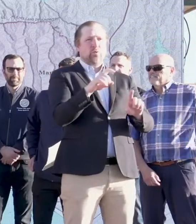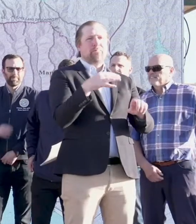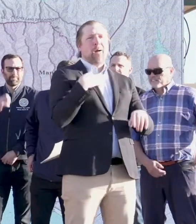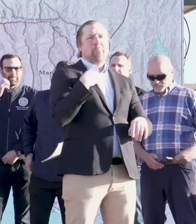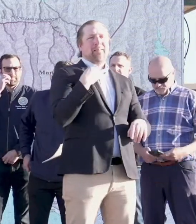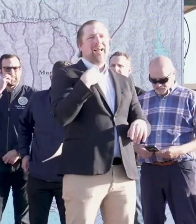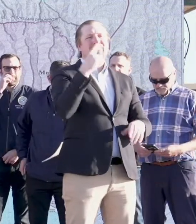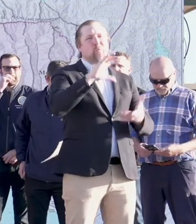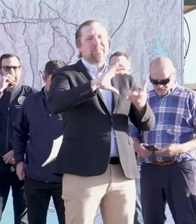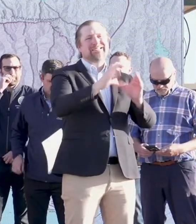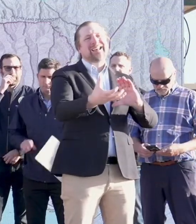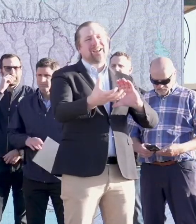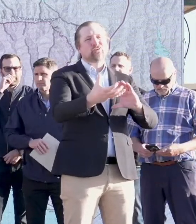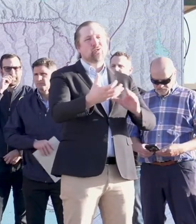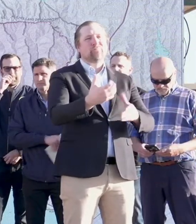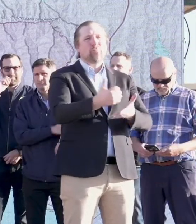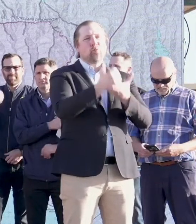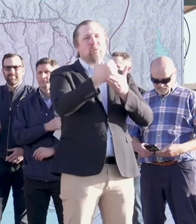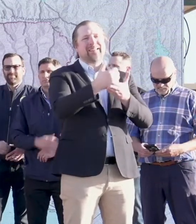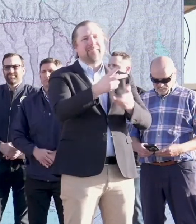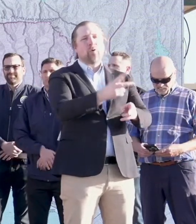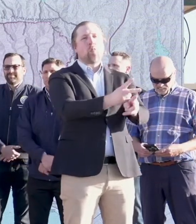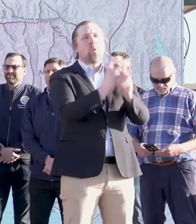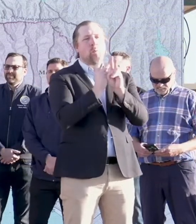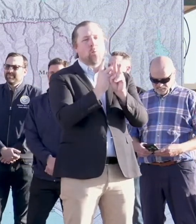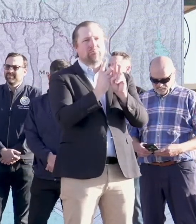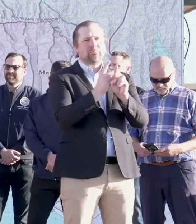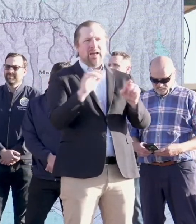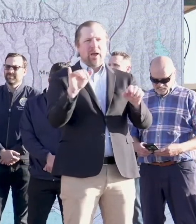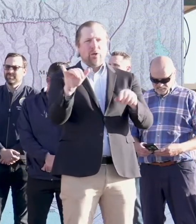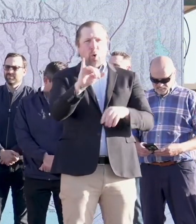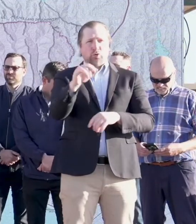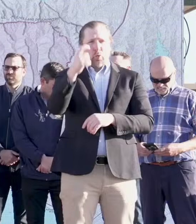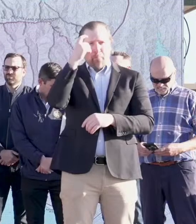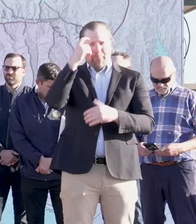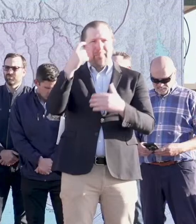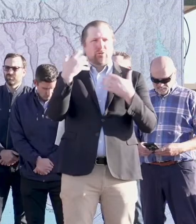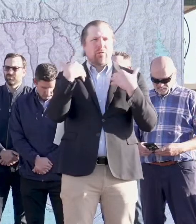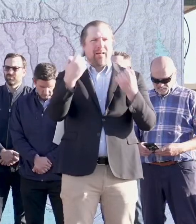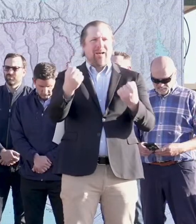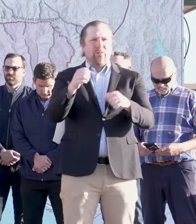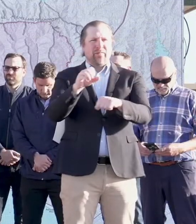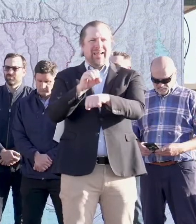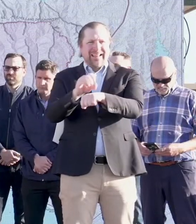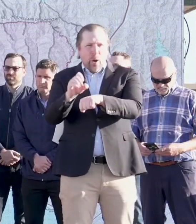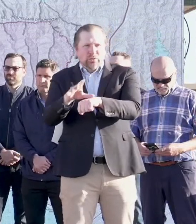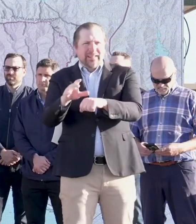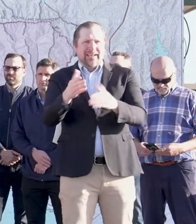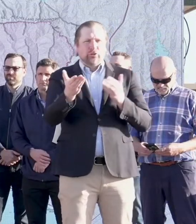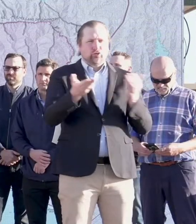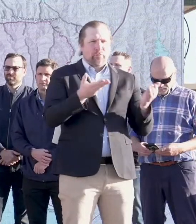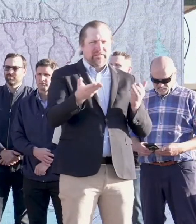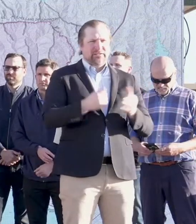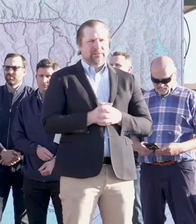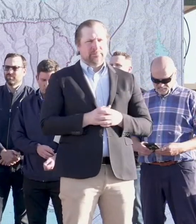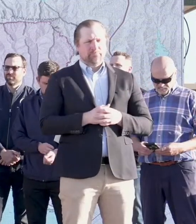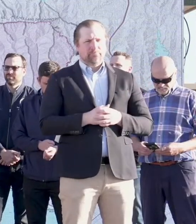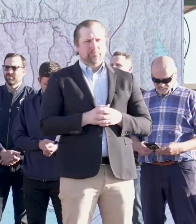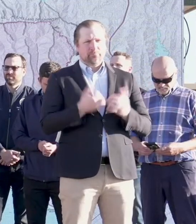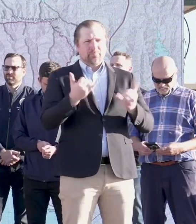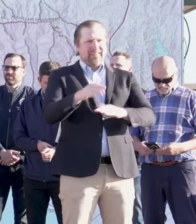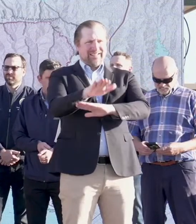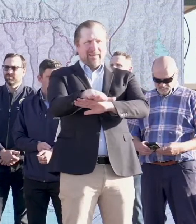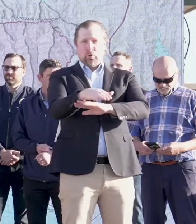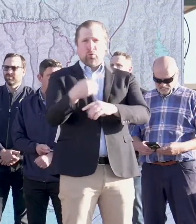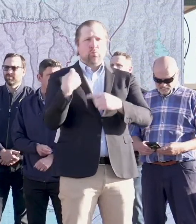relief loans. And also to provide referrals to mental health counseling and other services for those who need them. As of this afternoon,